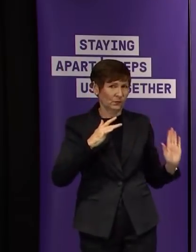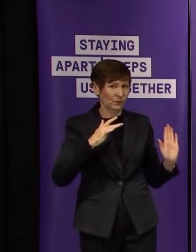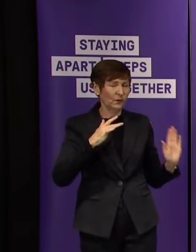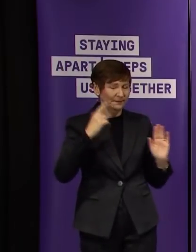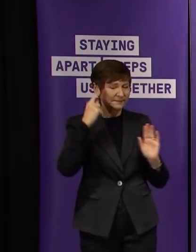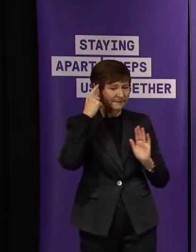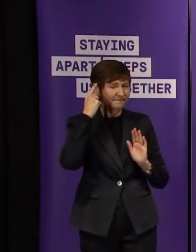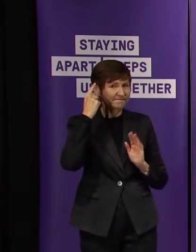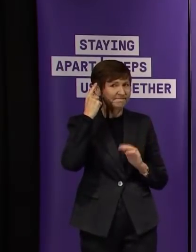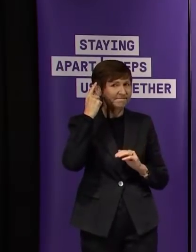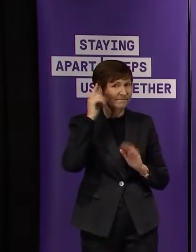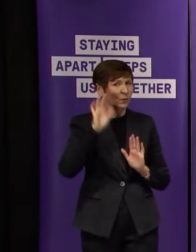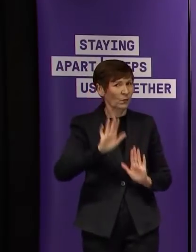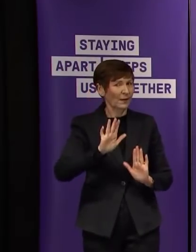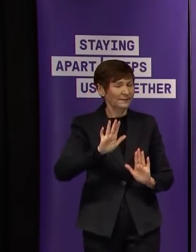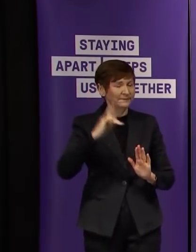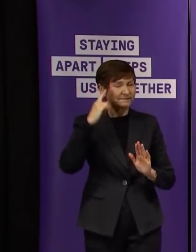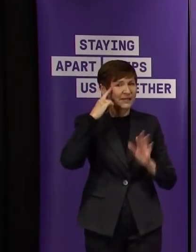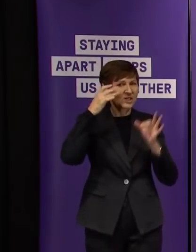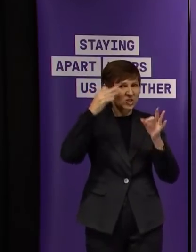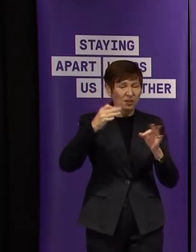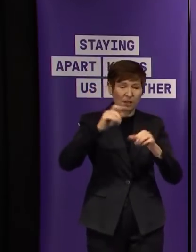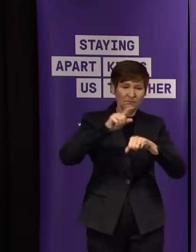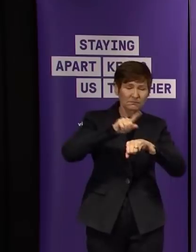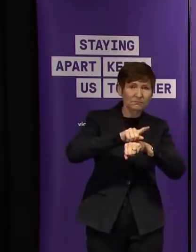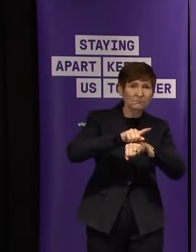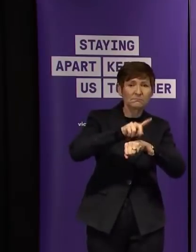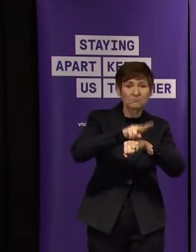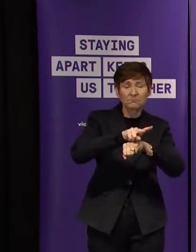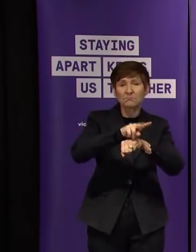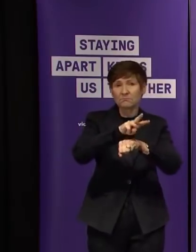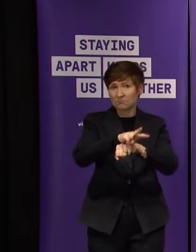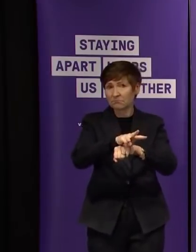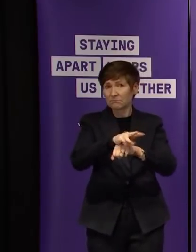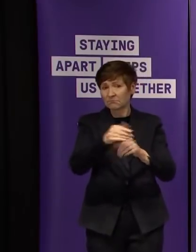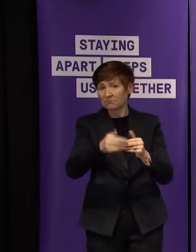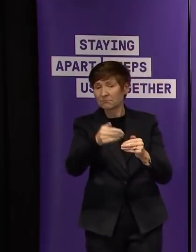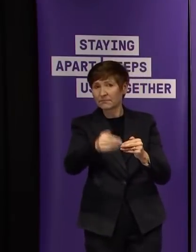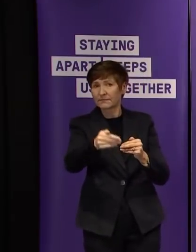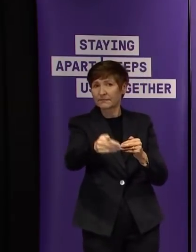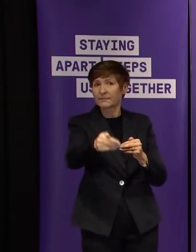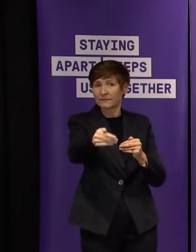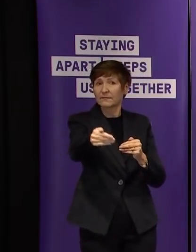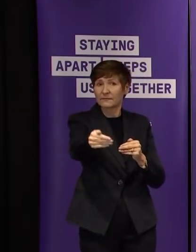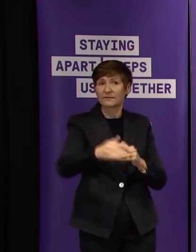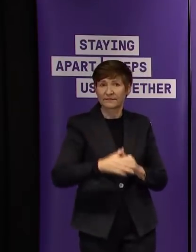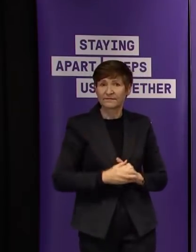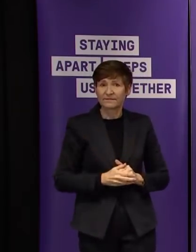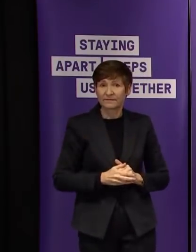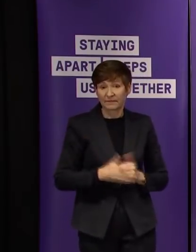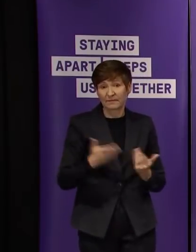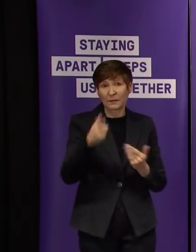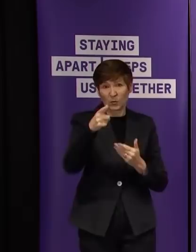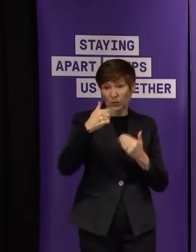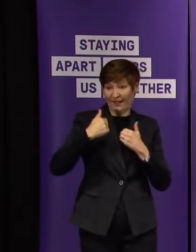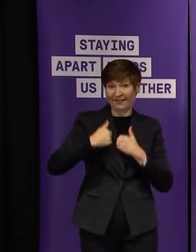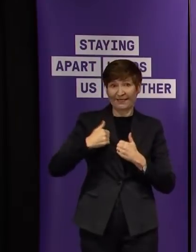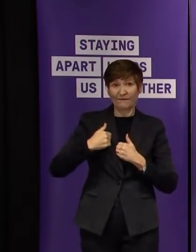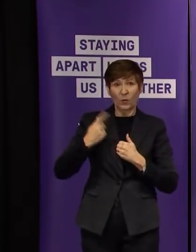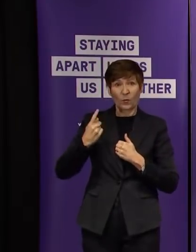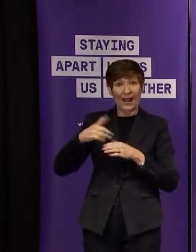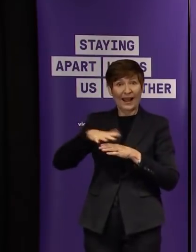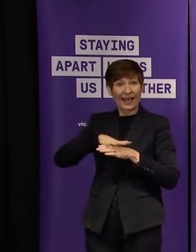that, again, we'll be able to make a judgment about what the levels of activity across postcodes are. We don't want